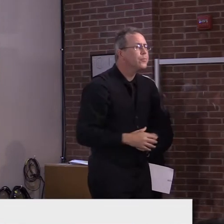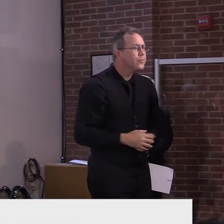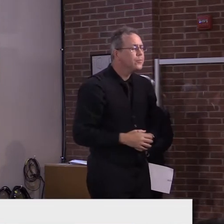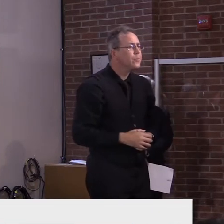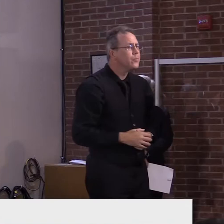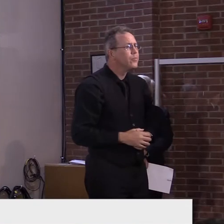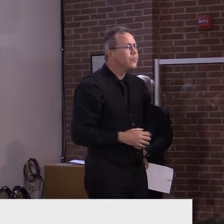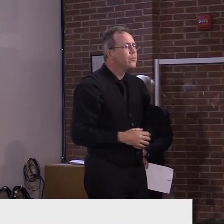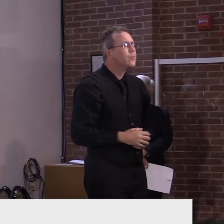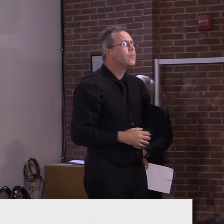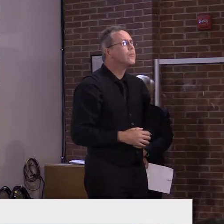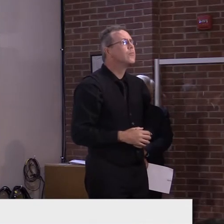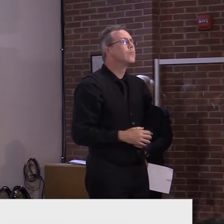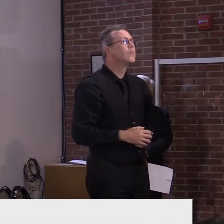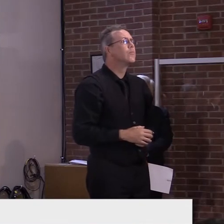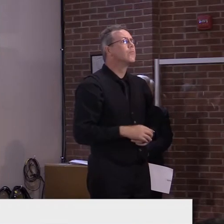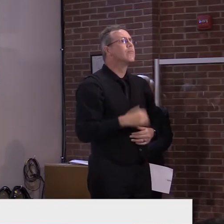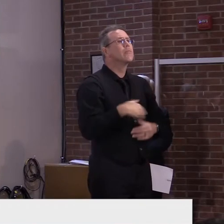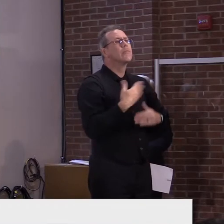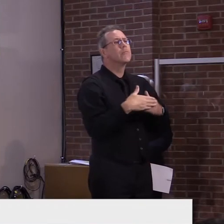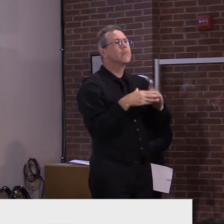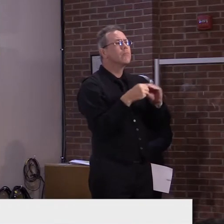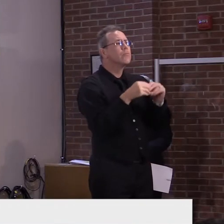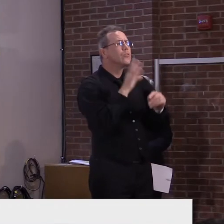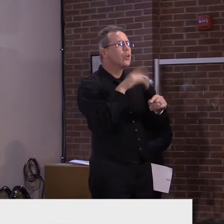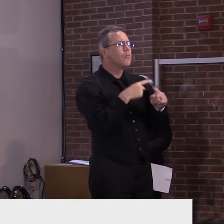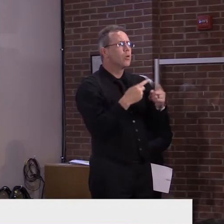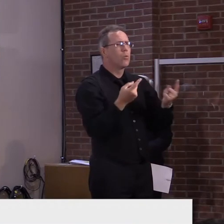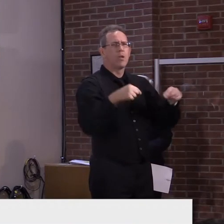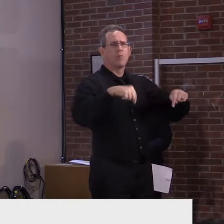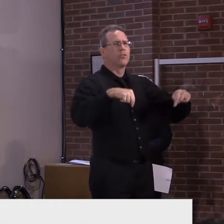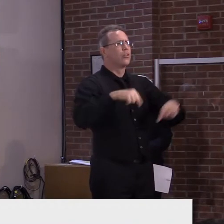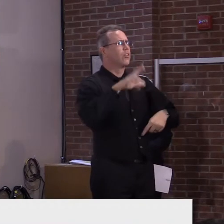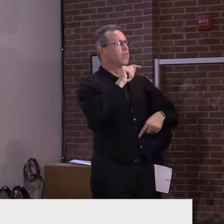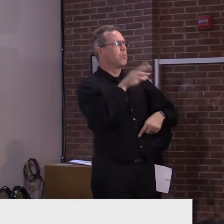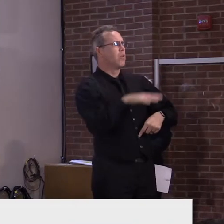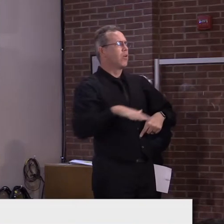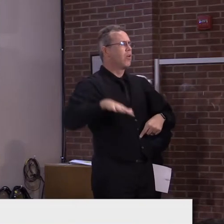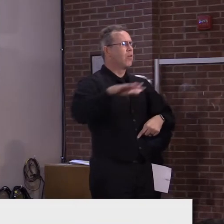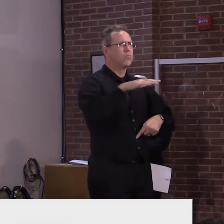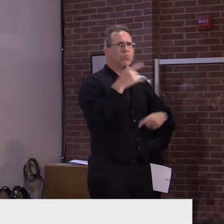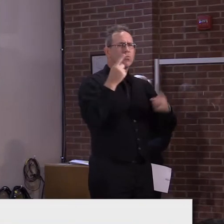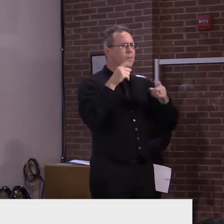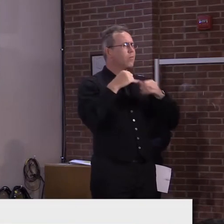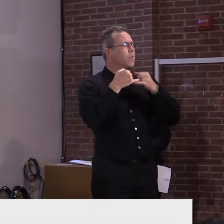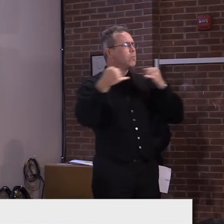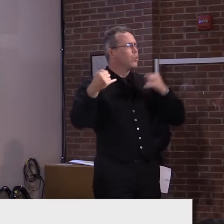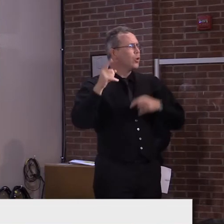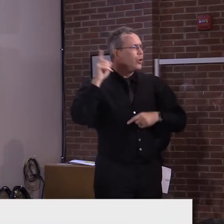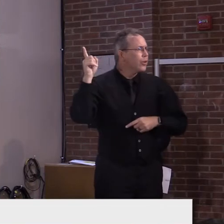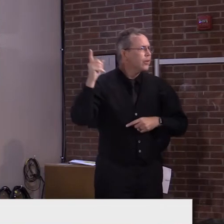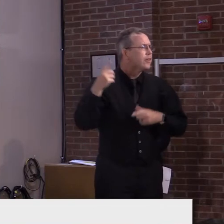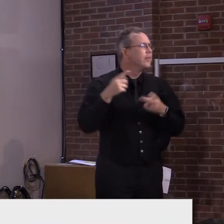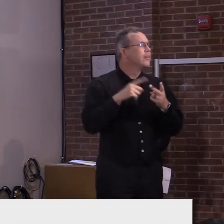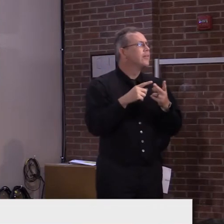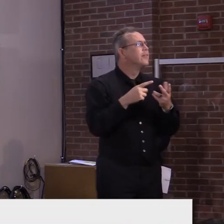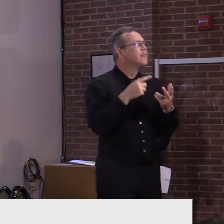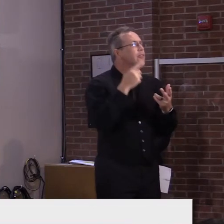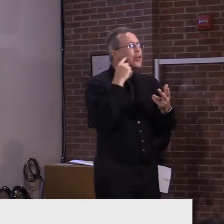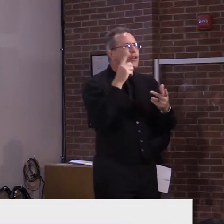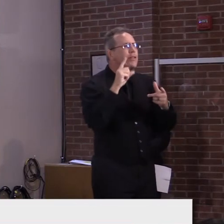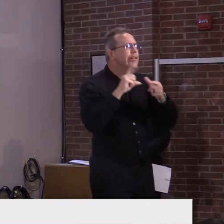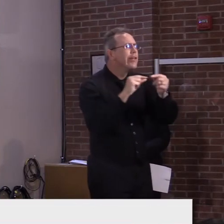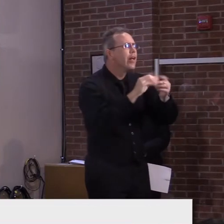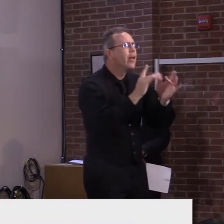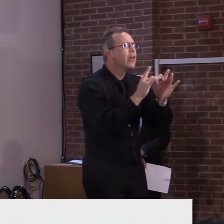into context. Because despite what you might see on Twitter, we're in a much better place than perhaps any other